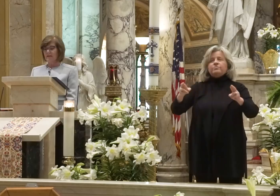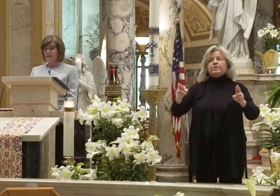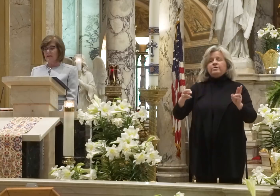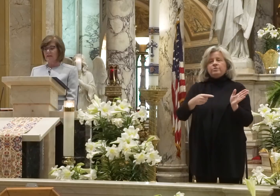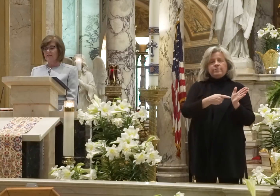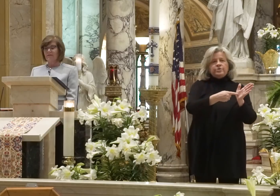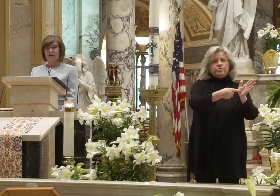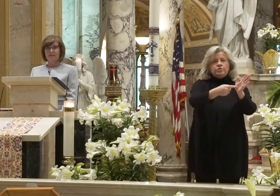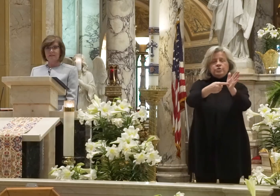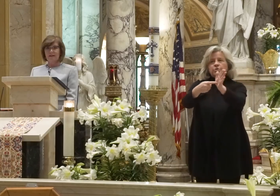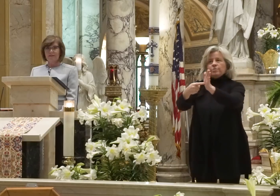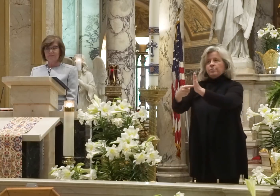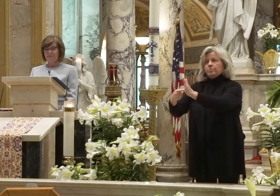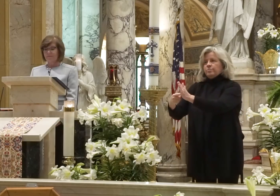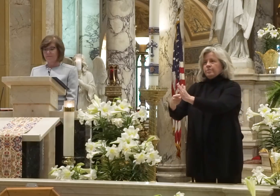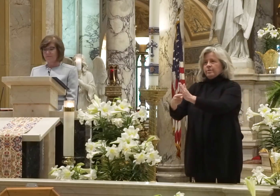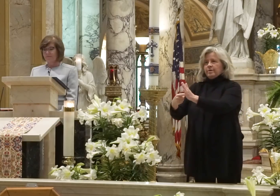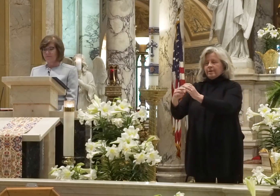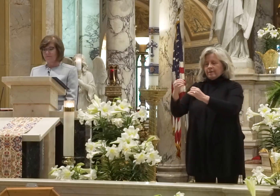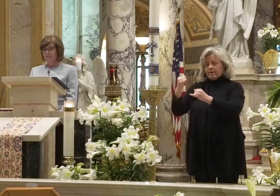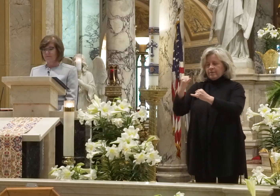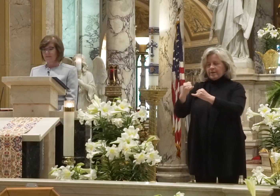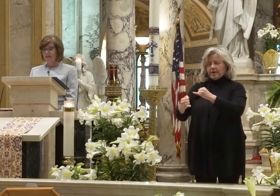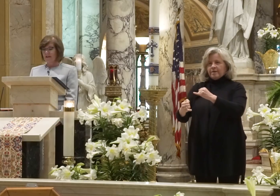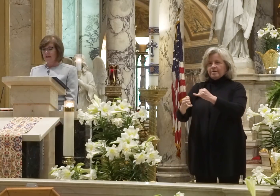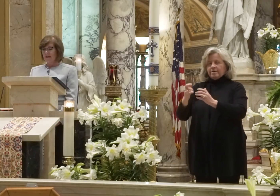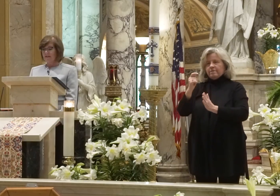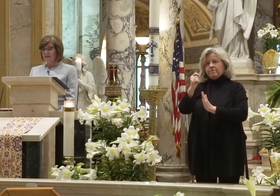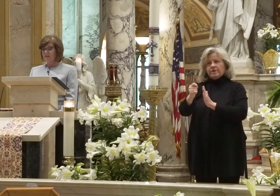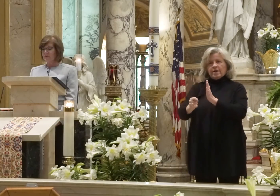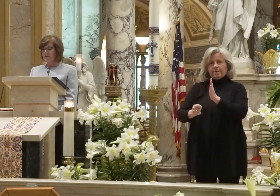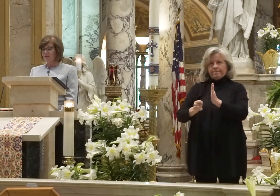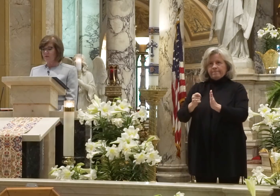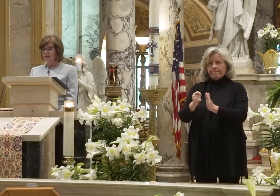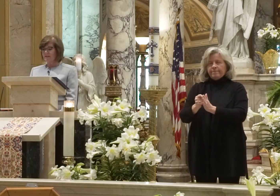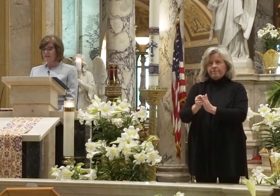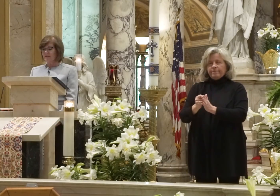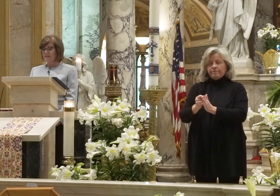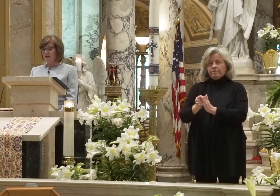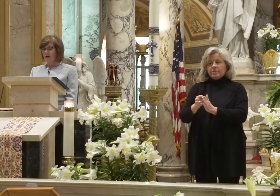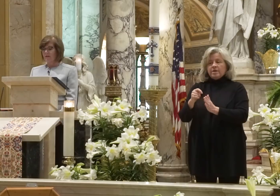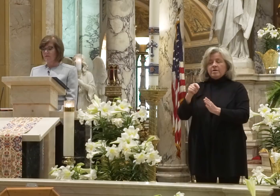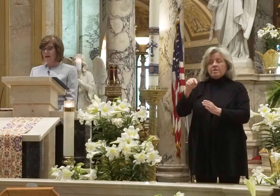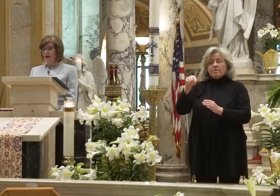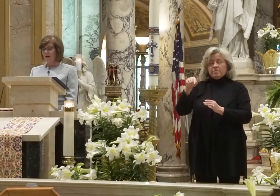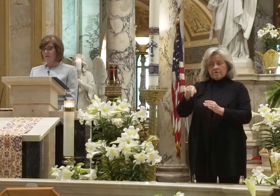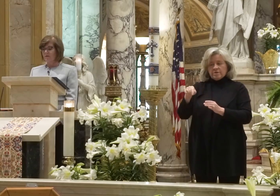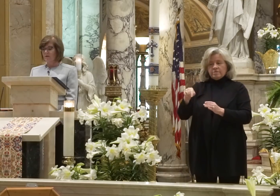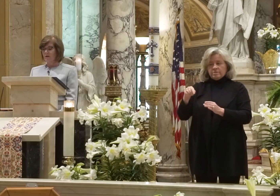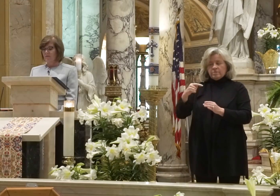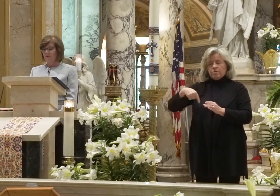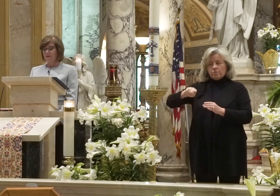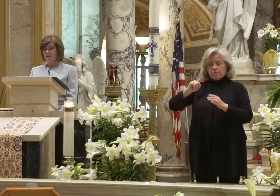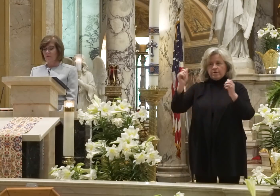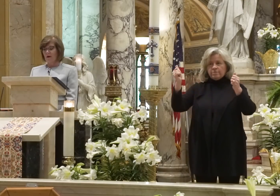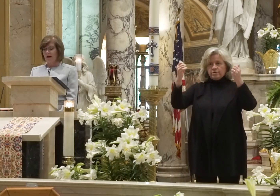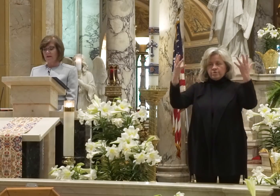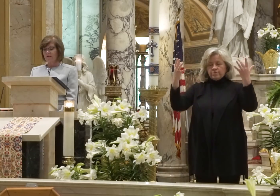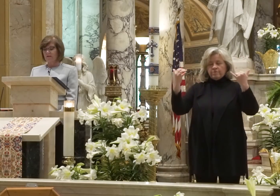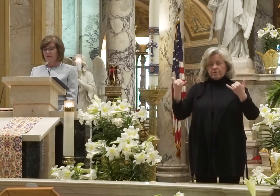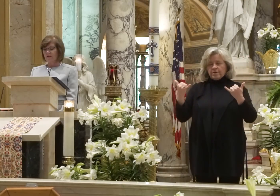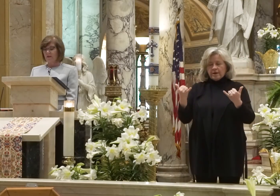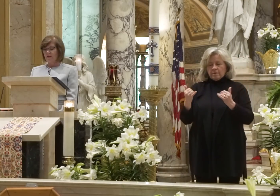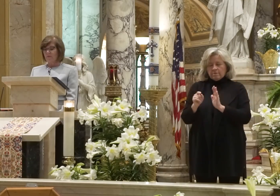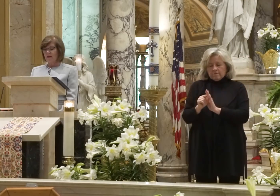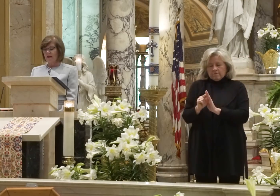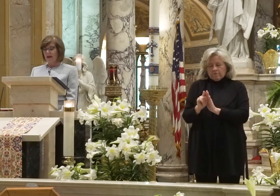revealed in the final time. In this you rejoice, although now, for a little